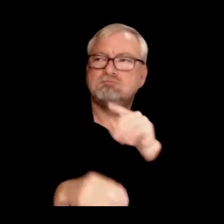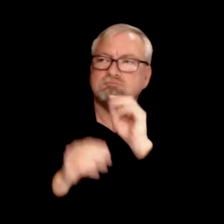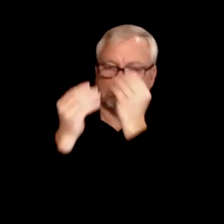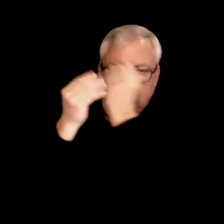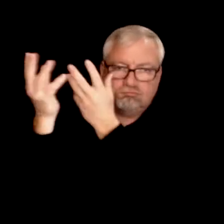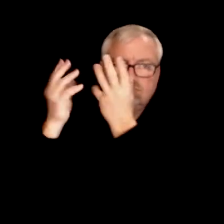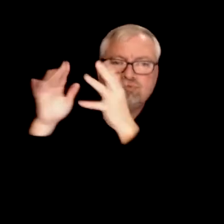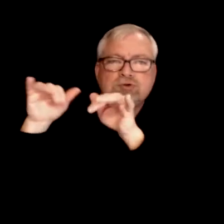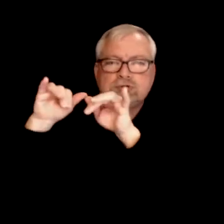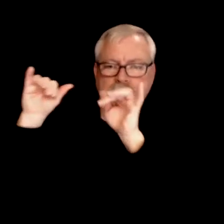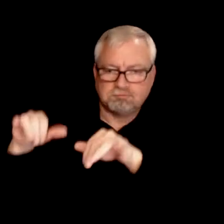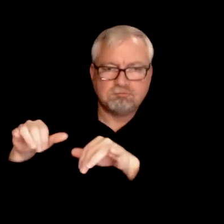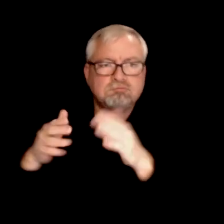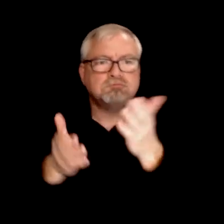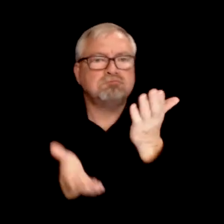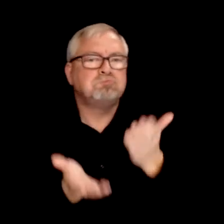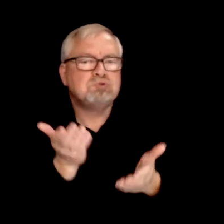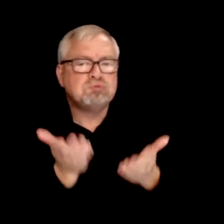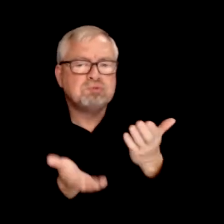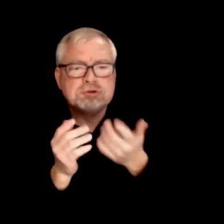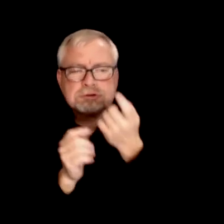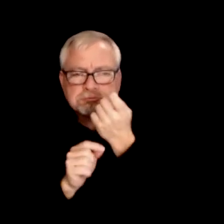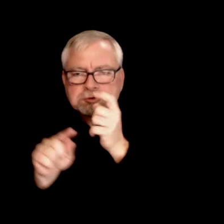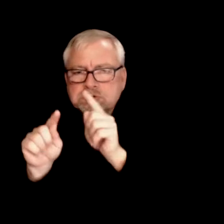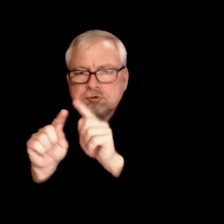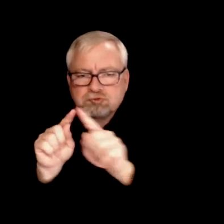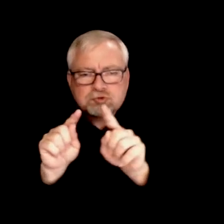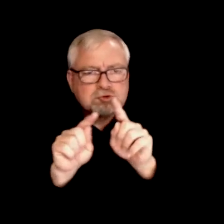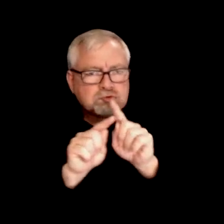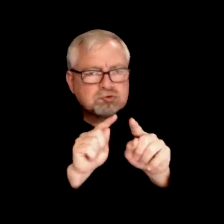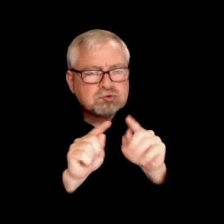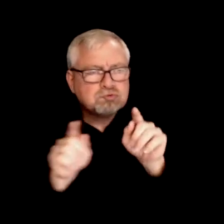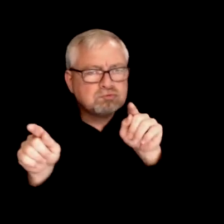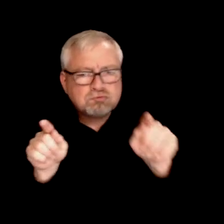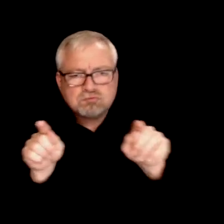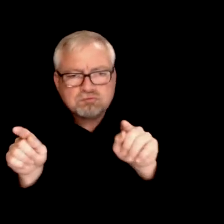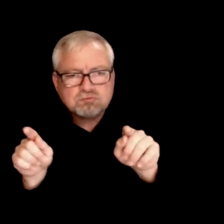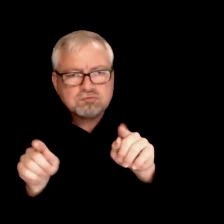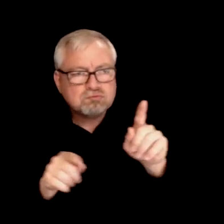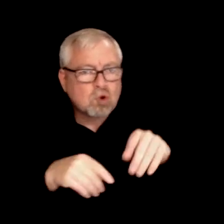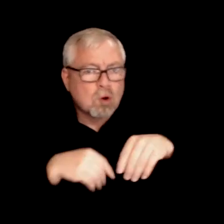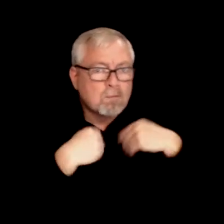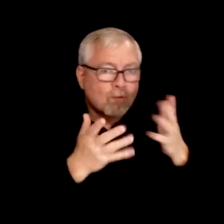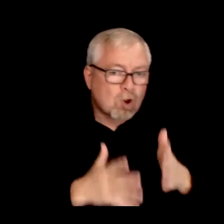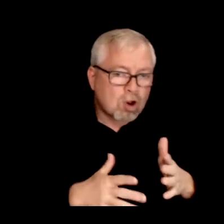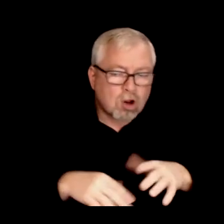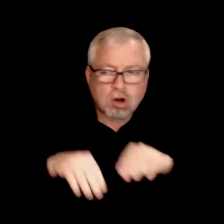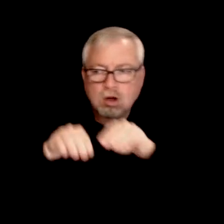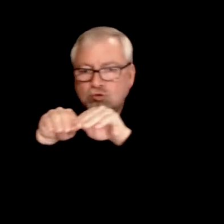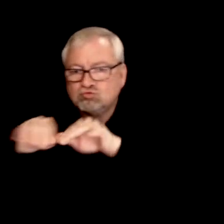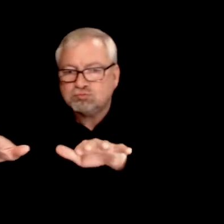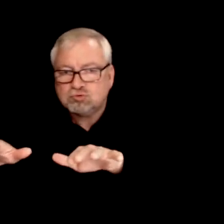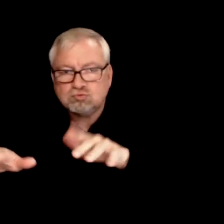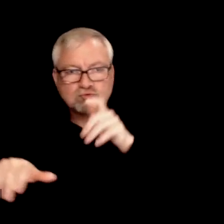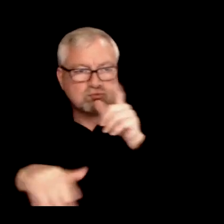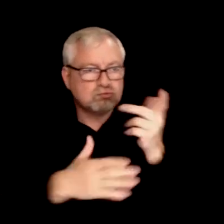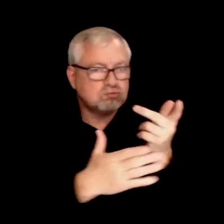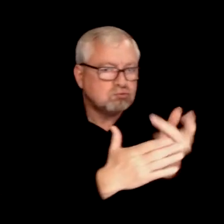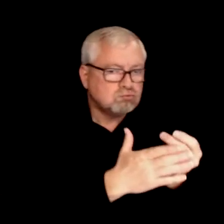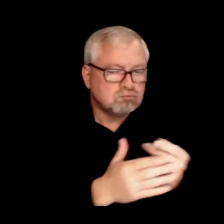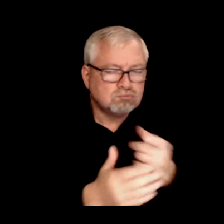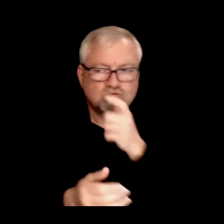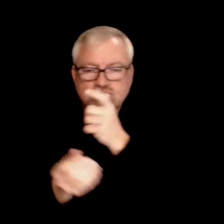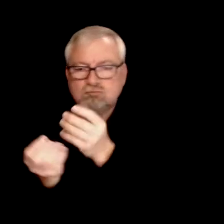some differences between the vaccine administration data and vaccine distribution data. It's not exactly